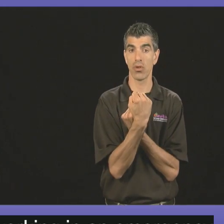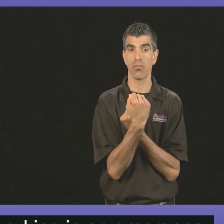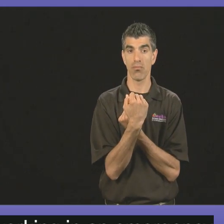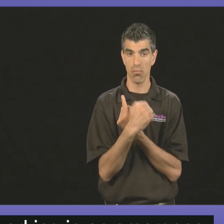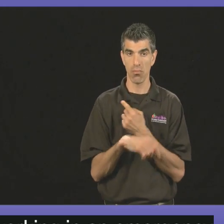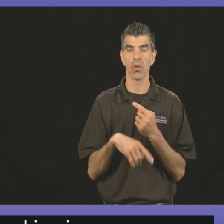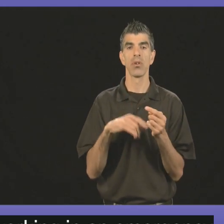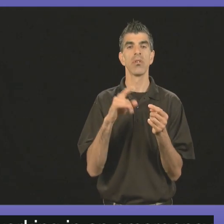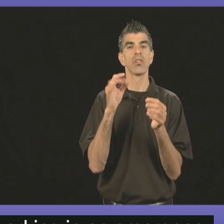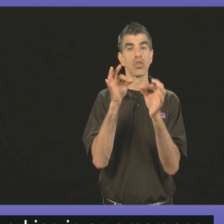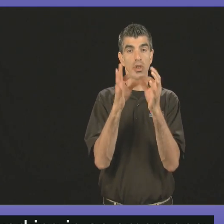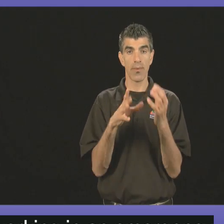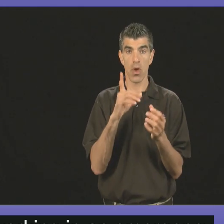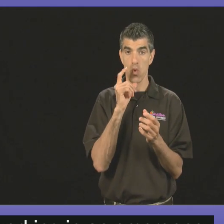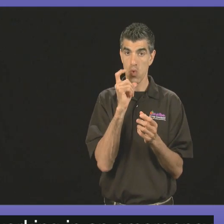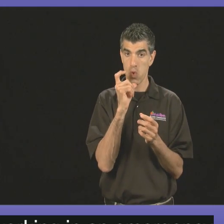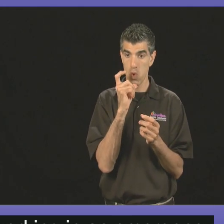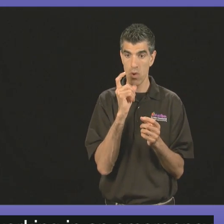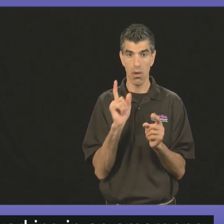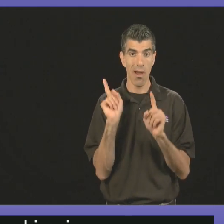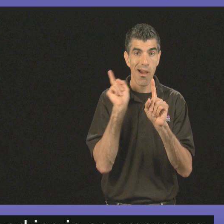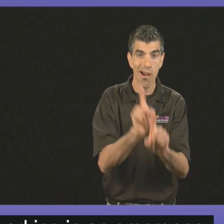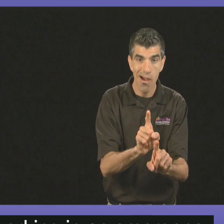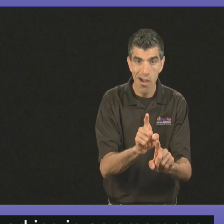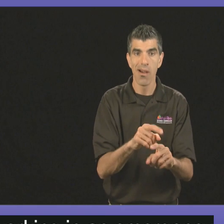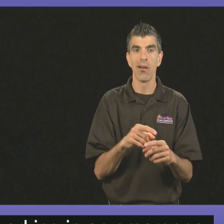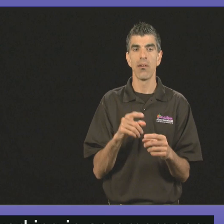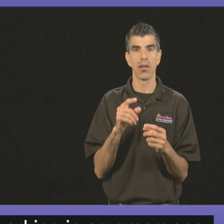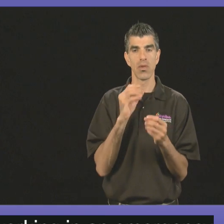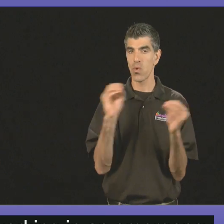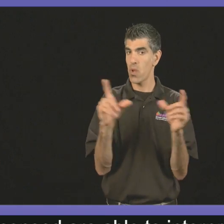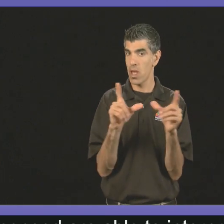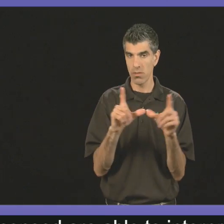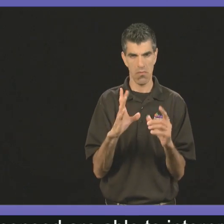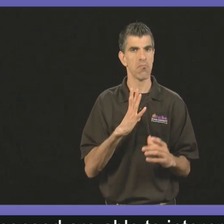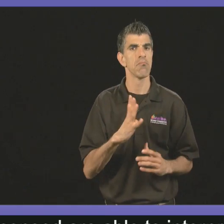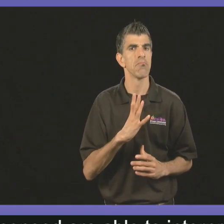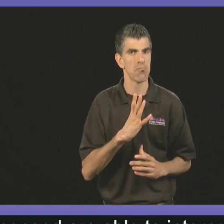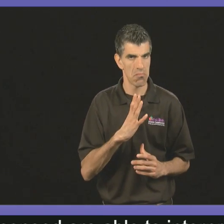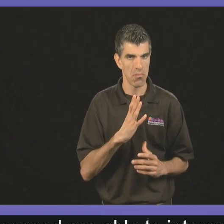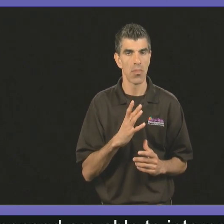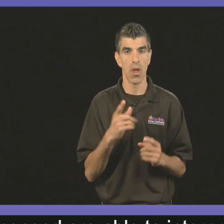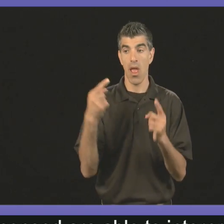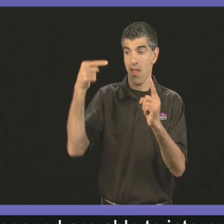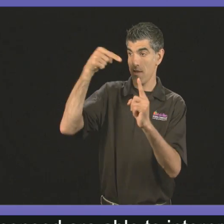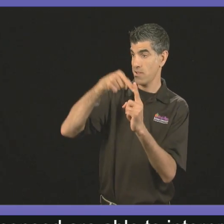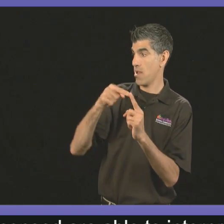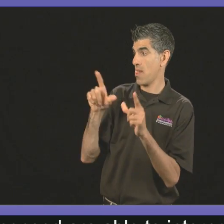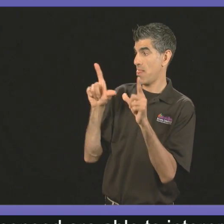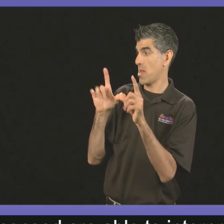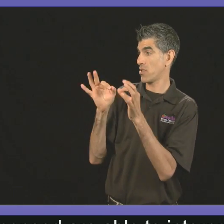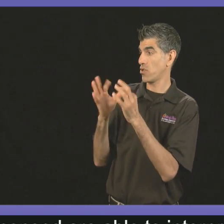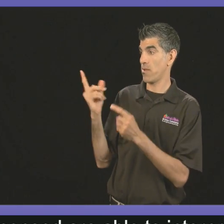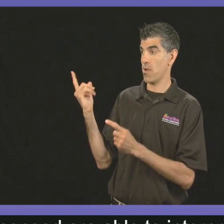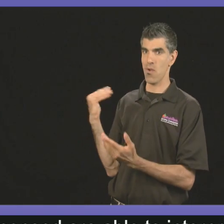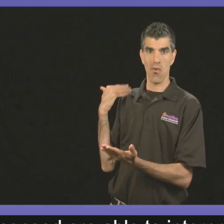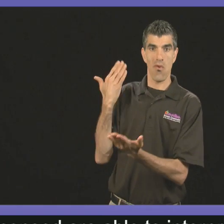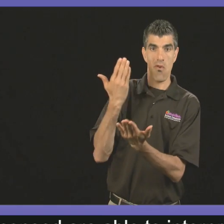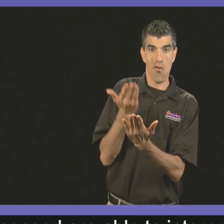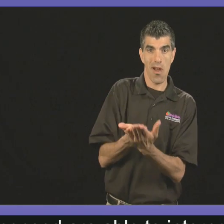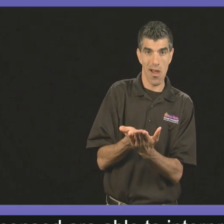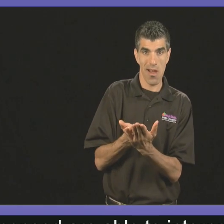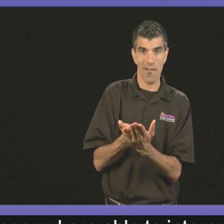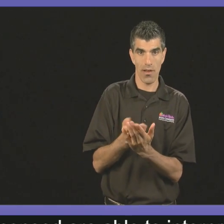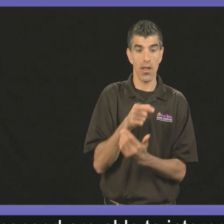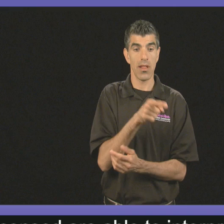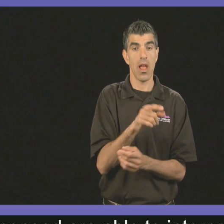Interpreters working in an emergency setting who happen to be on site and are not licensed are able to interpret until